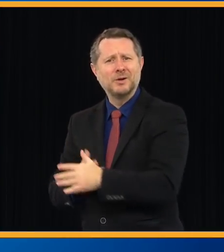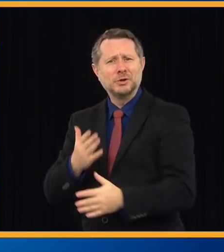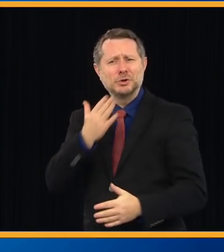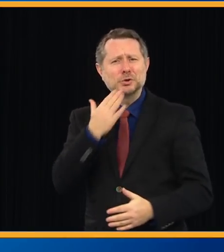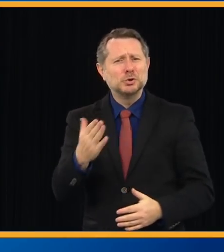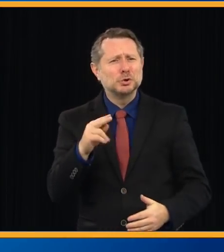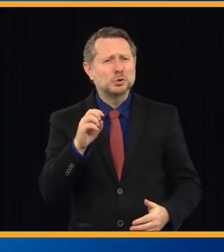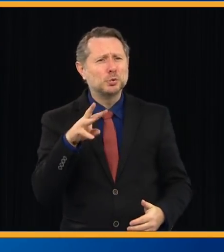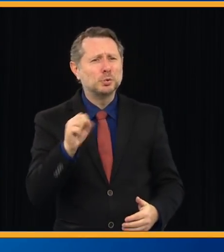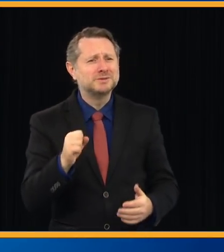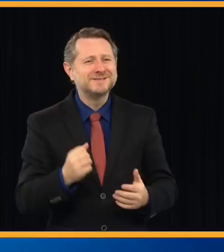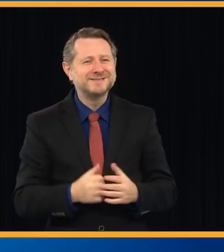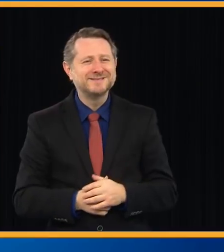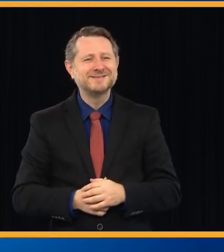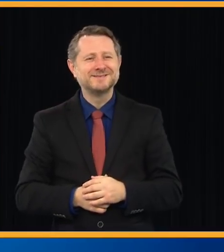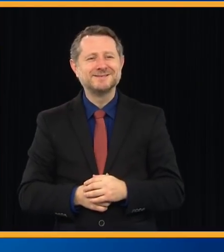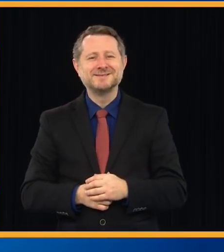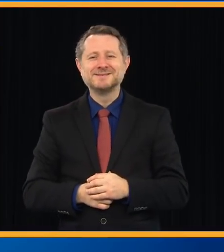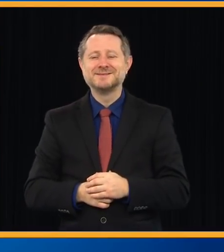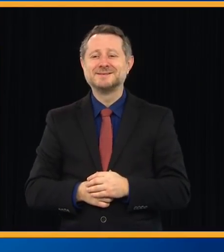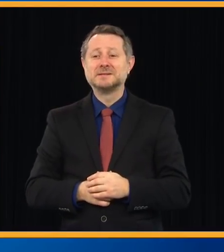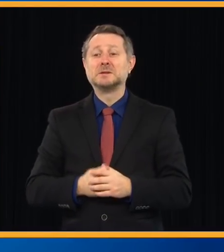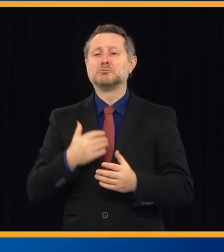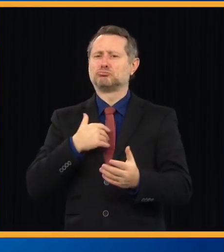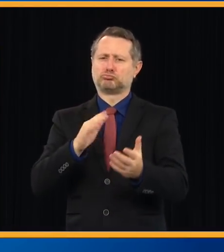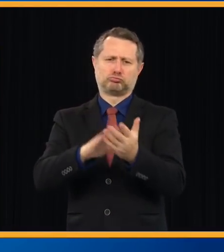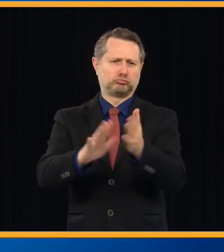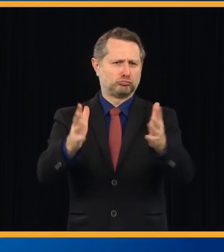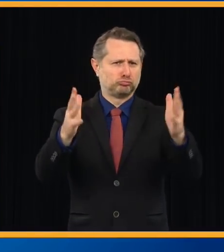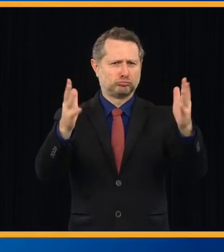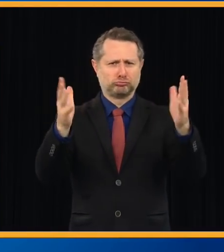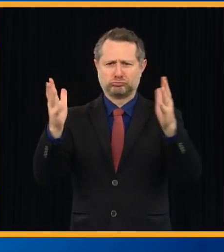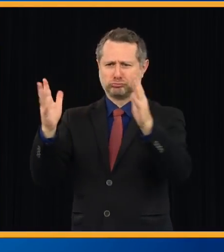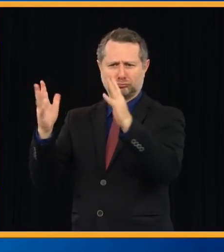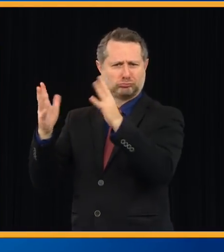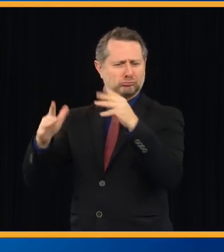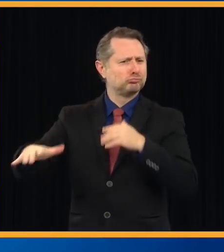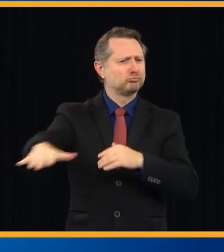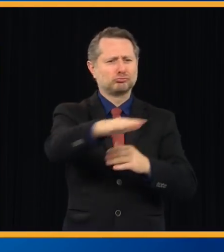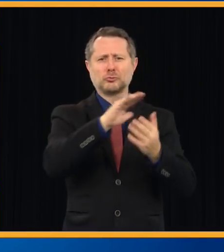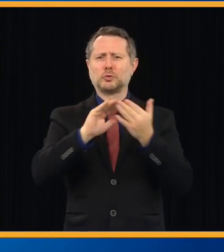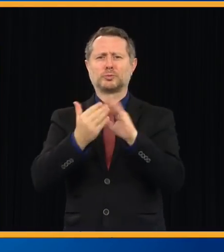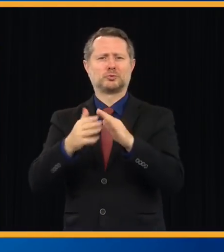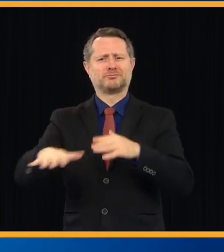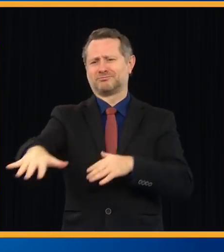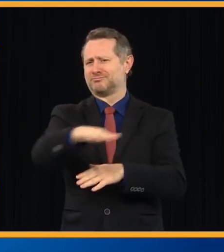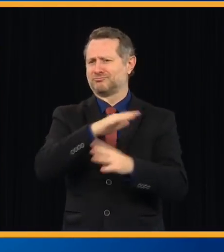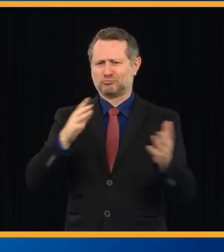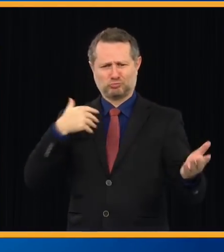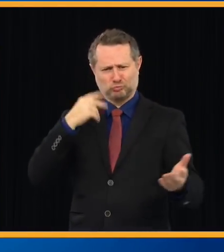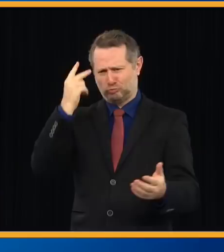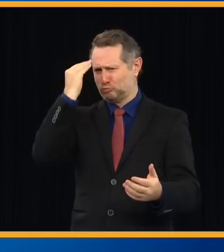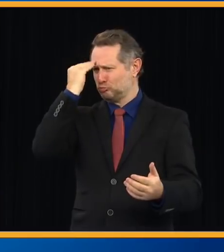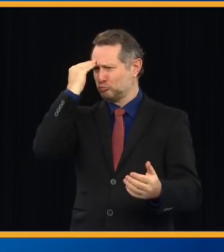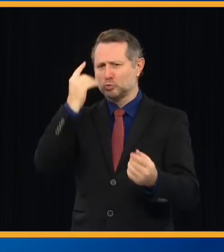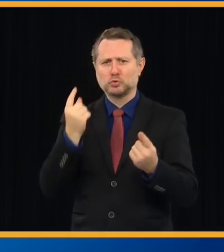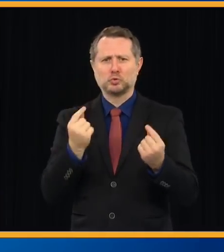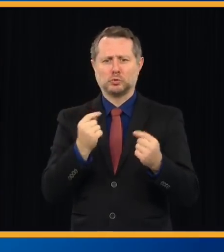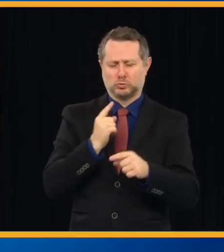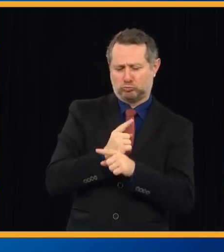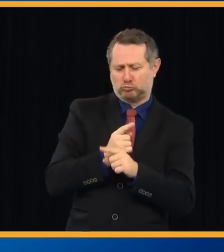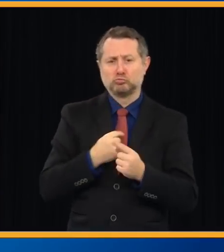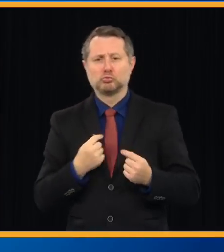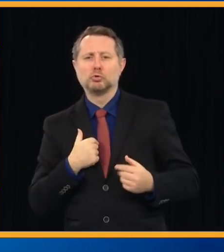is a credit to the community and the social conscience and the responsibility of New